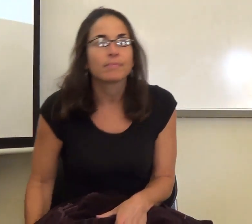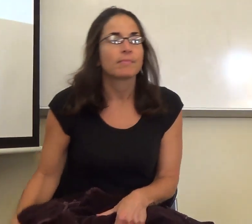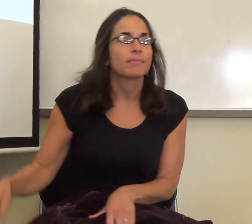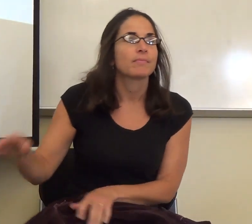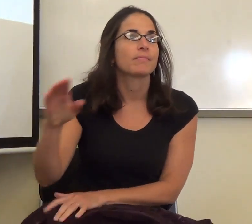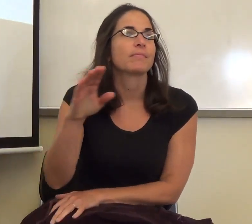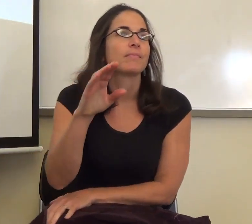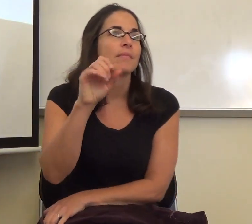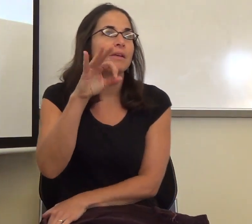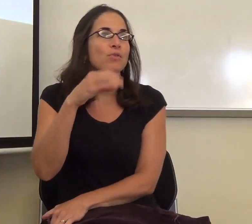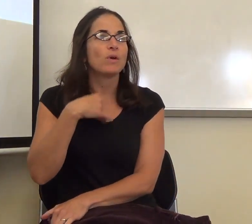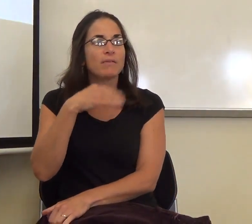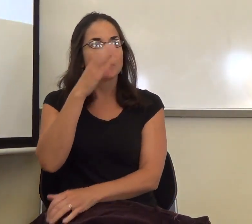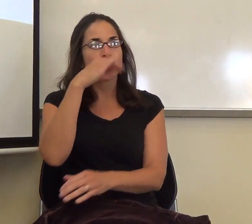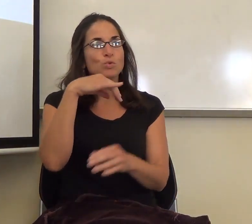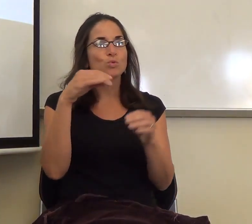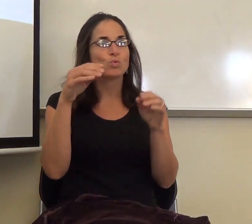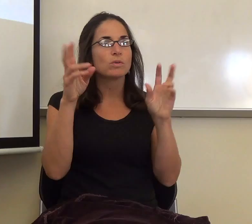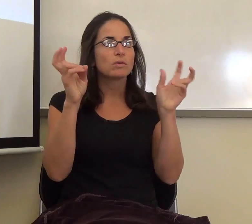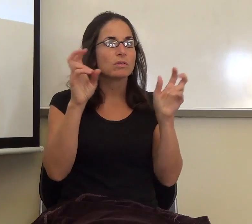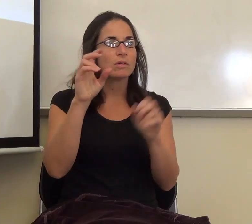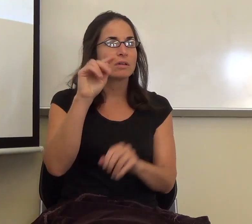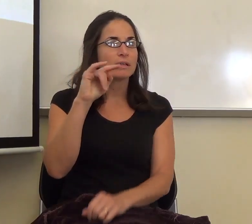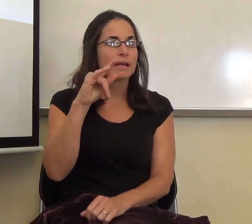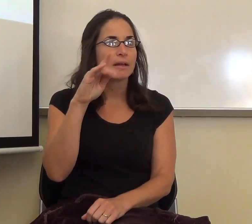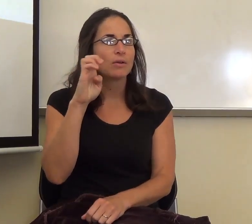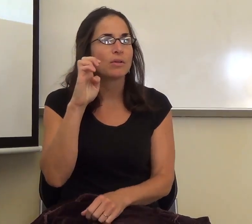out why the author chose that, okay?